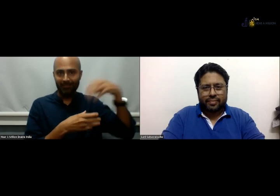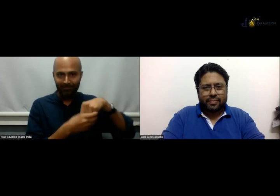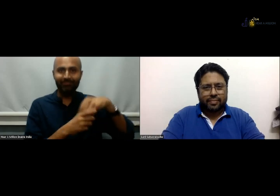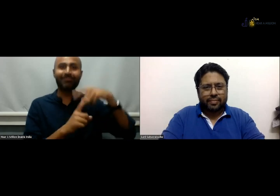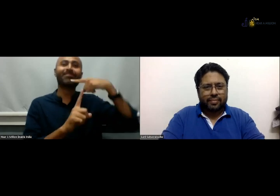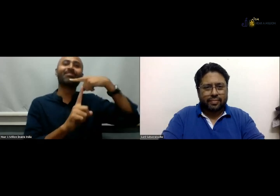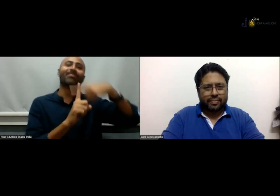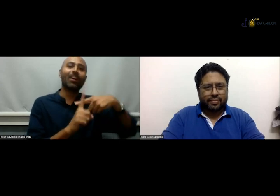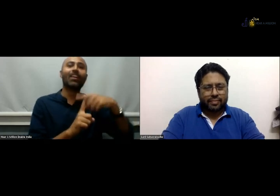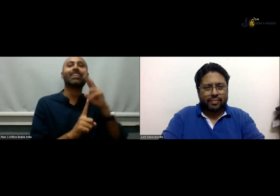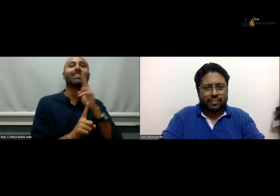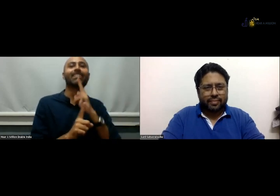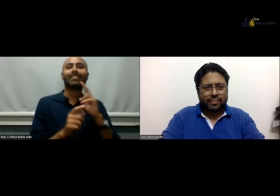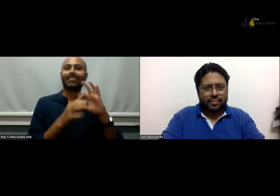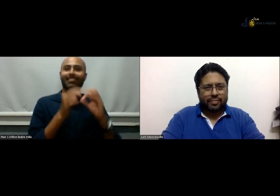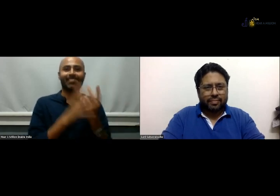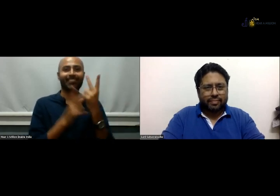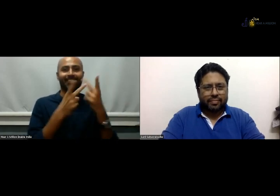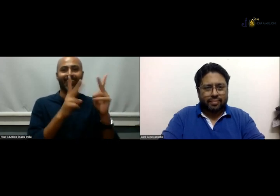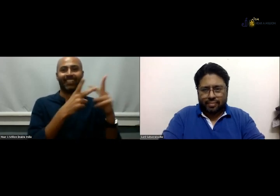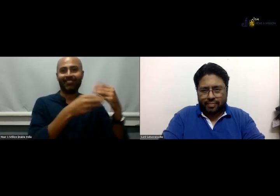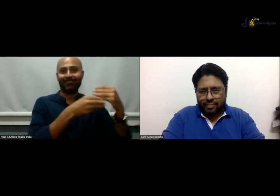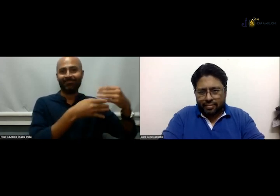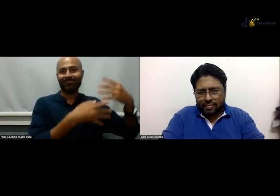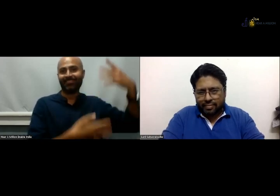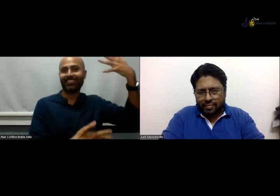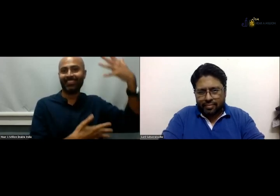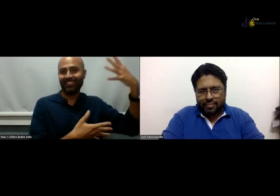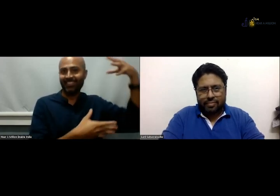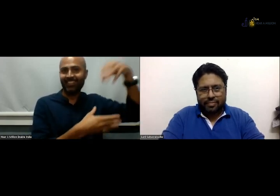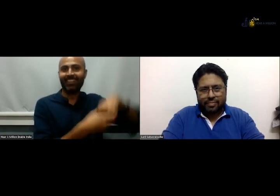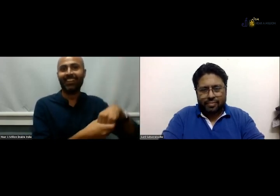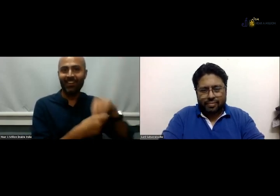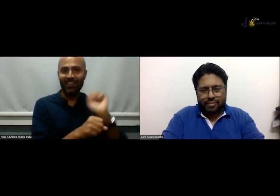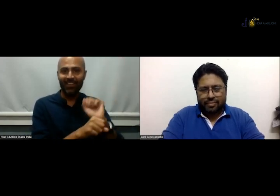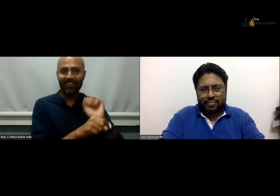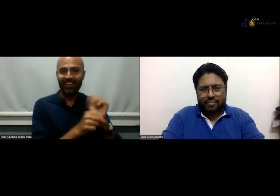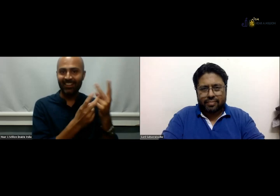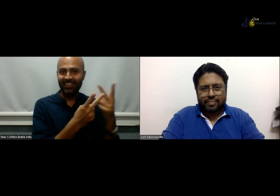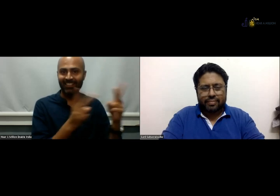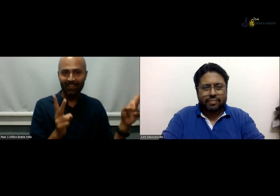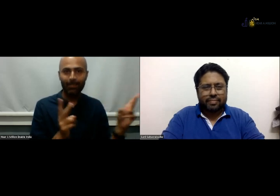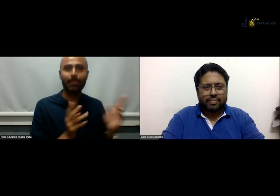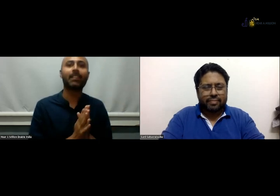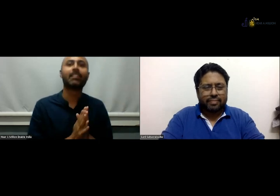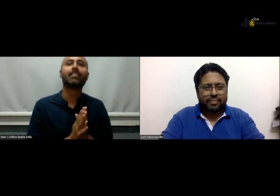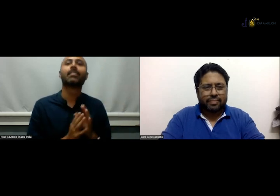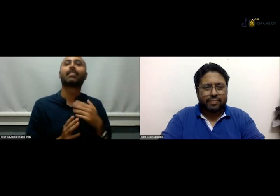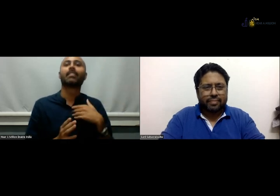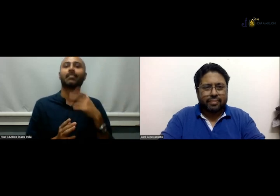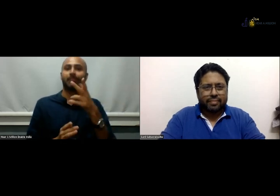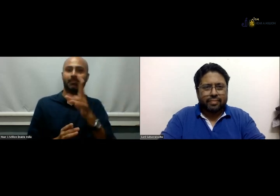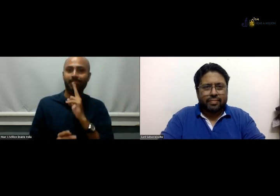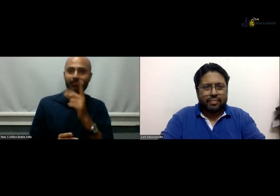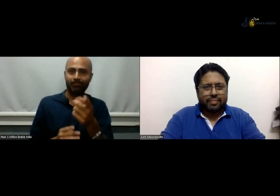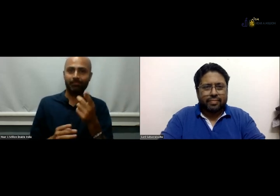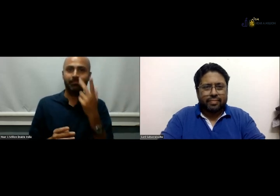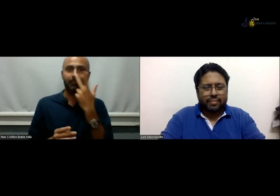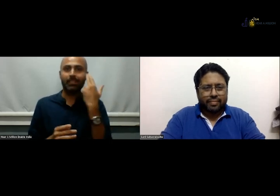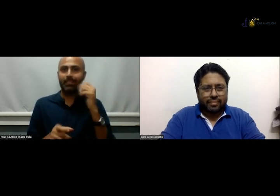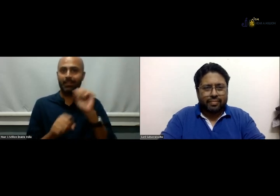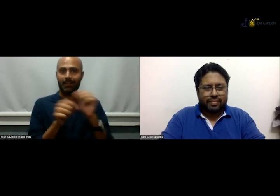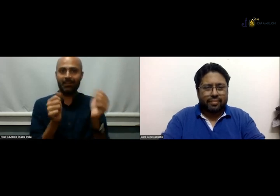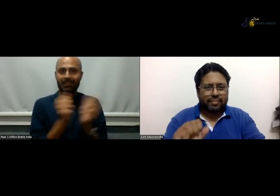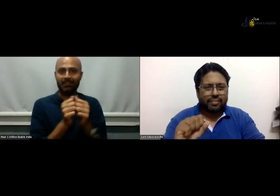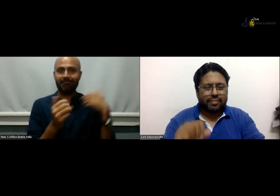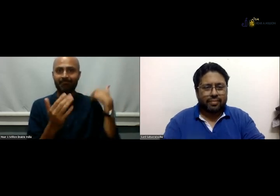Deaf. Also, he is the member of Hear a Million. And he is also being involved in different associations and